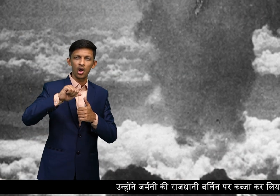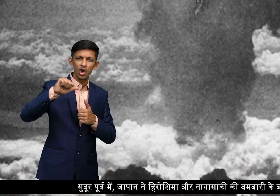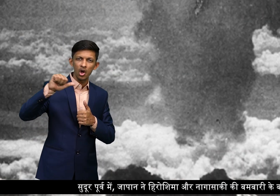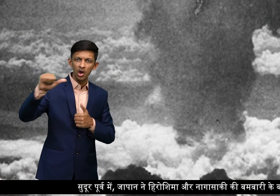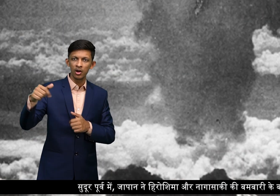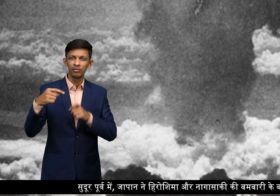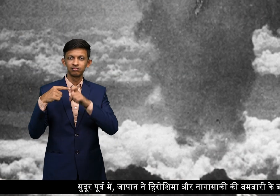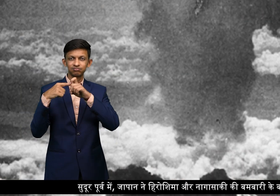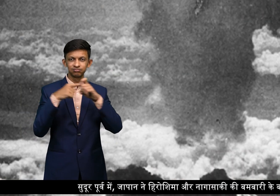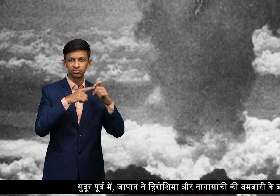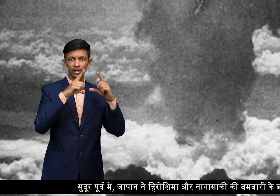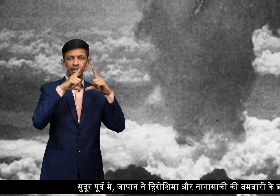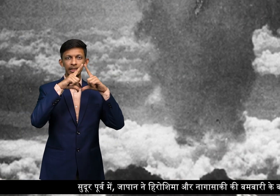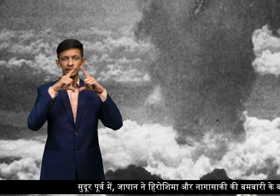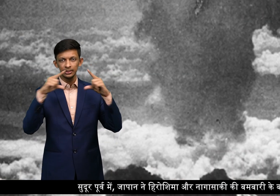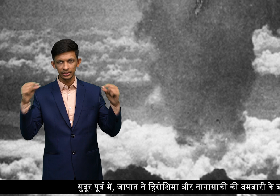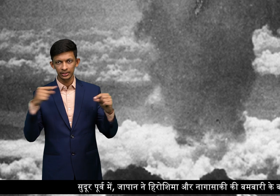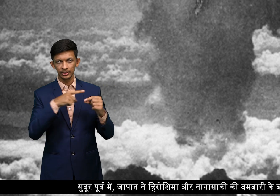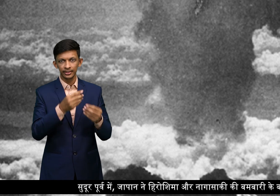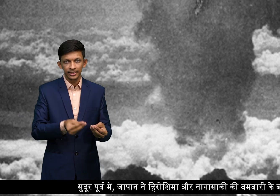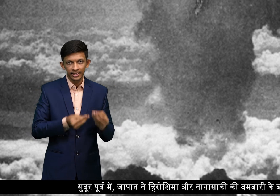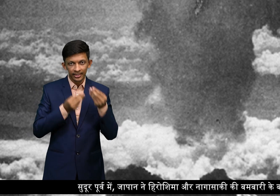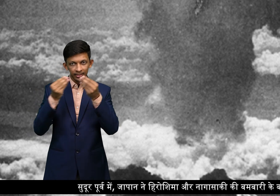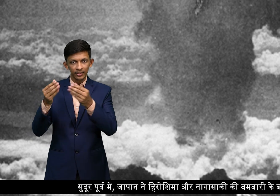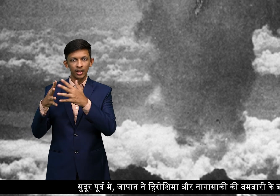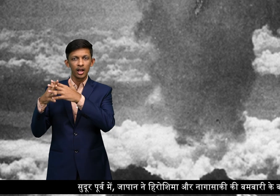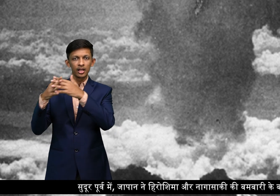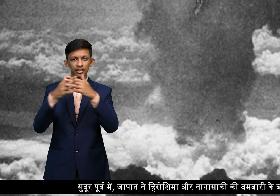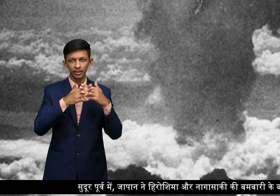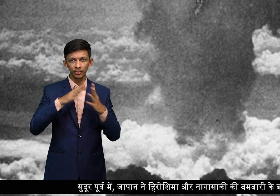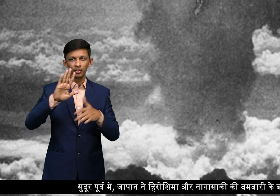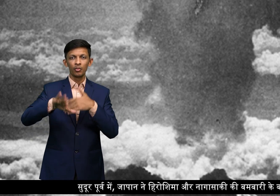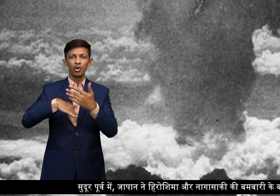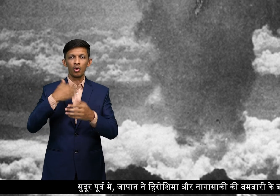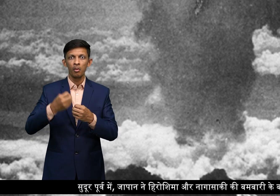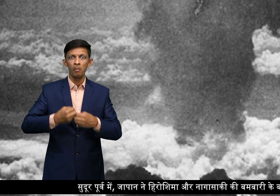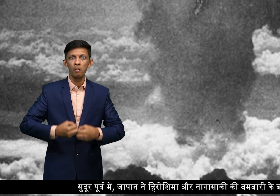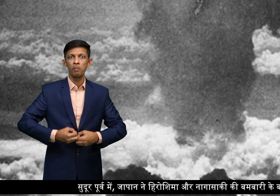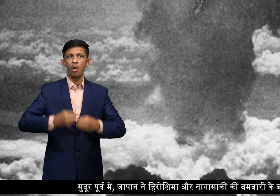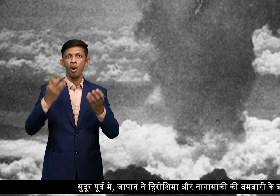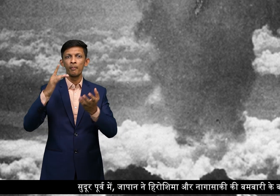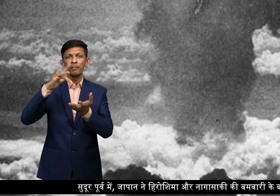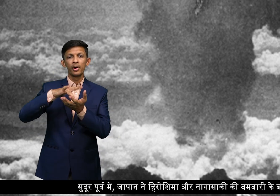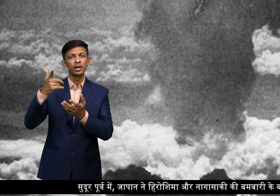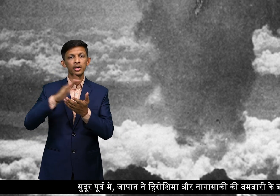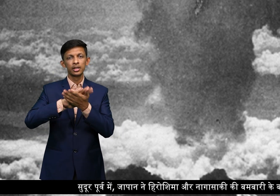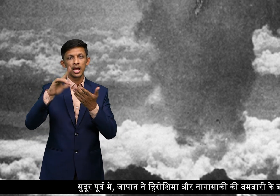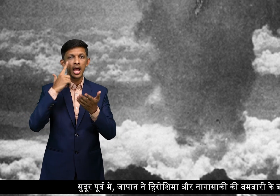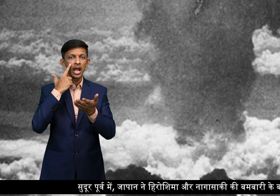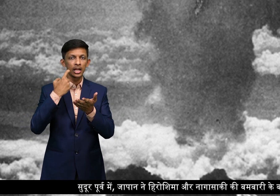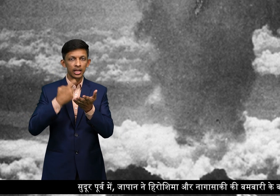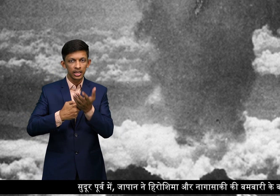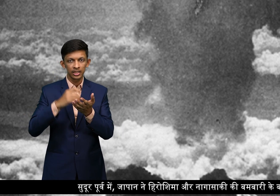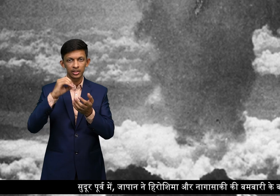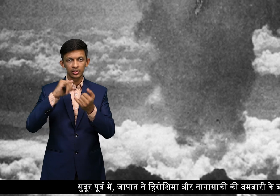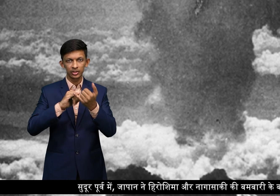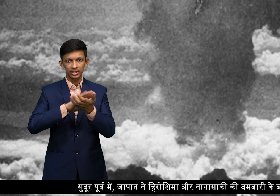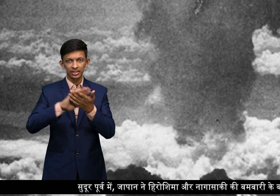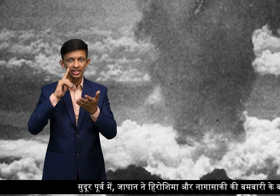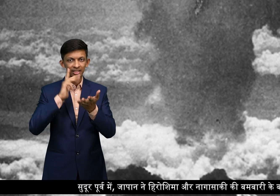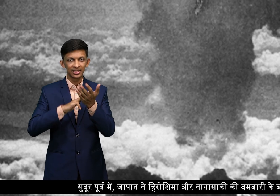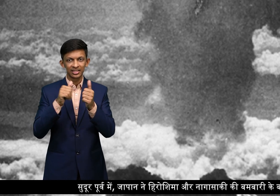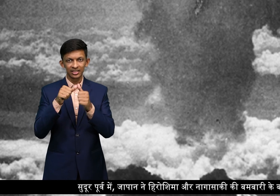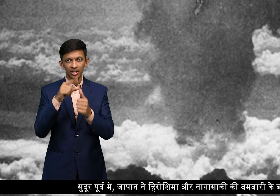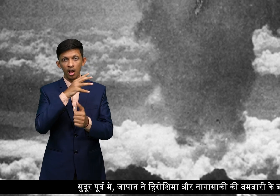In the Far East, Japan surrendered to the USA after the bombing of Hiroshima